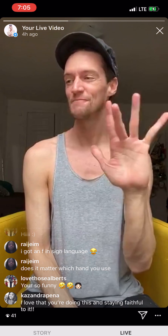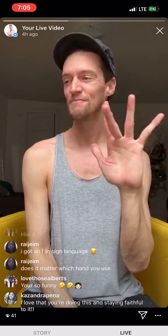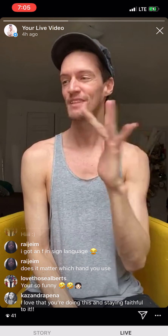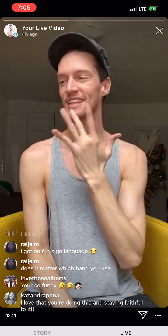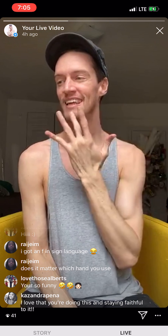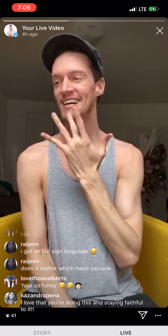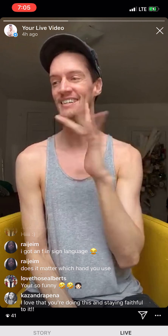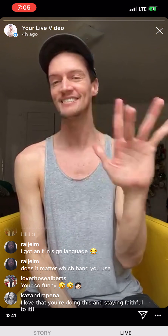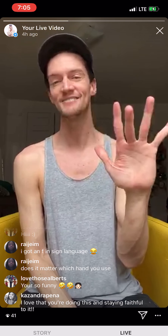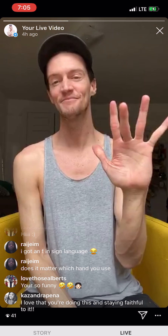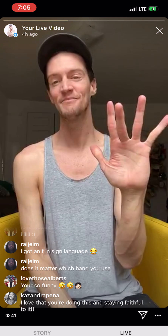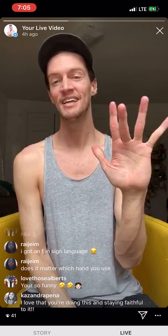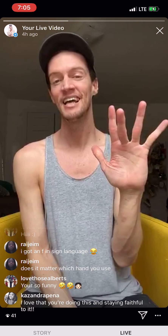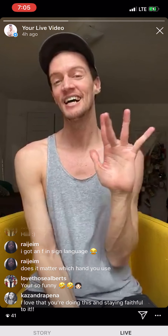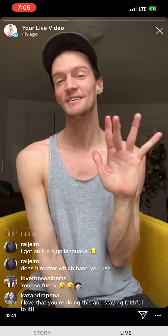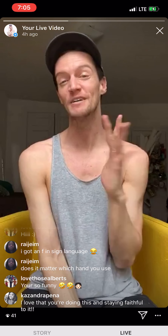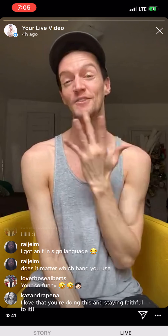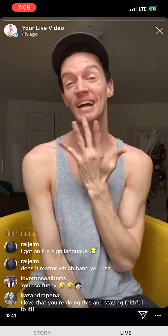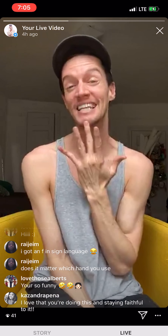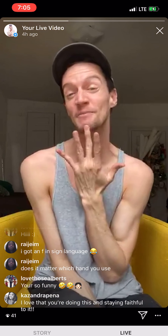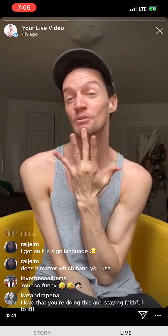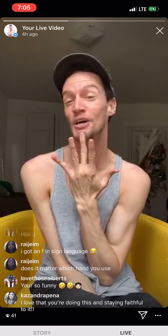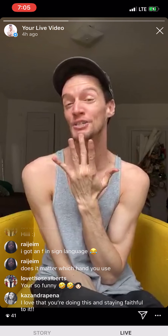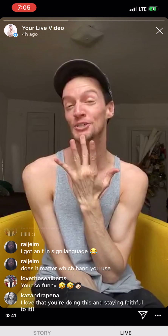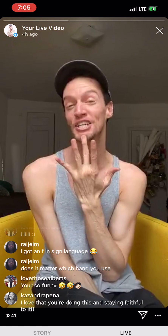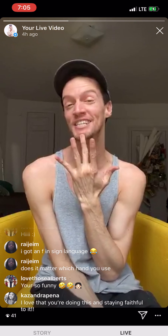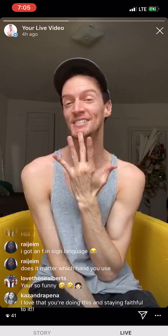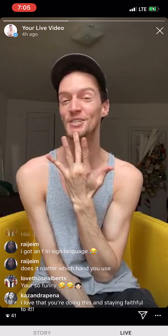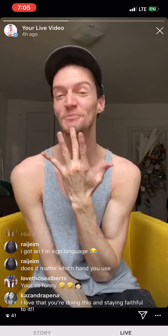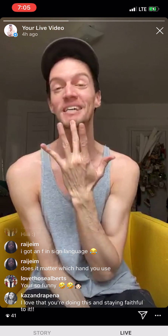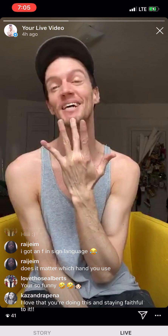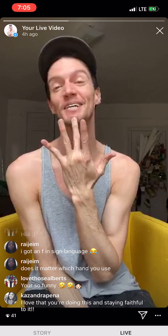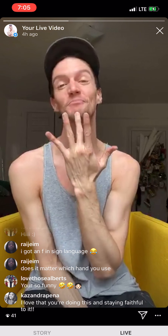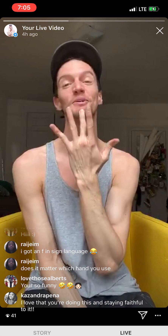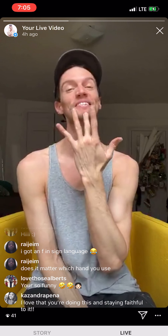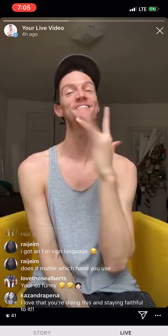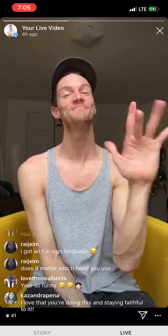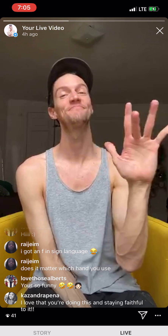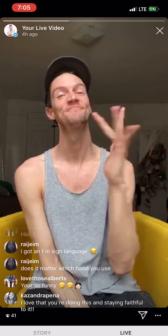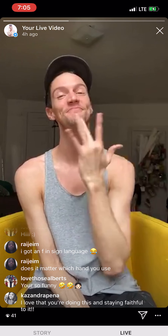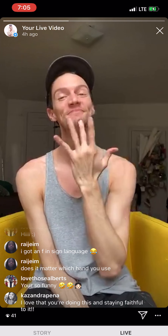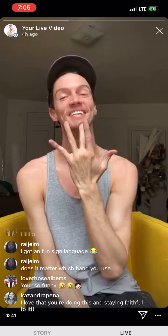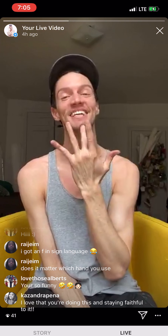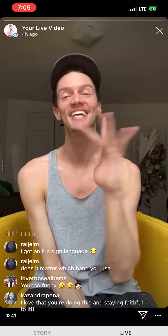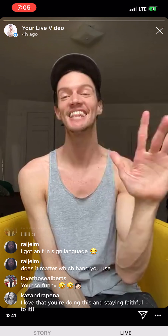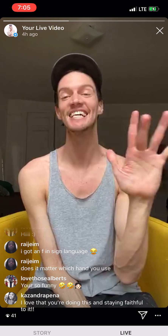Yeah. Um if you had a dimple on your chin you'd be a lucky person. Lucky.